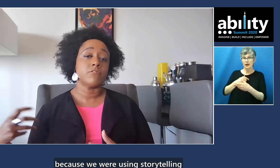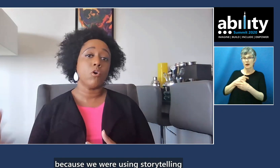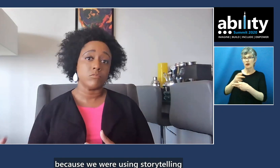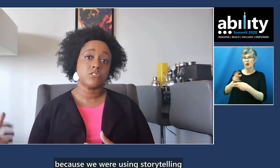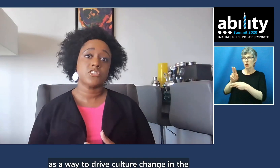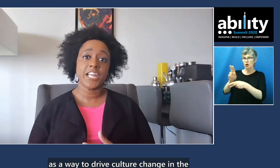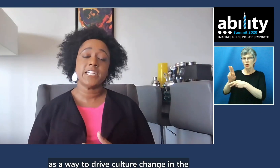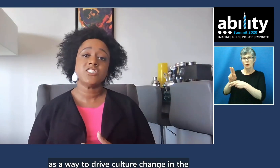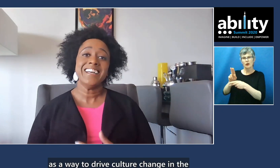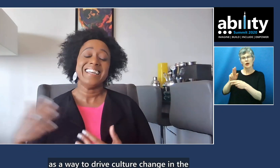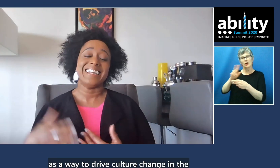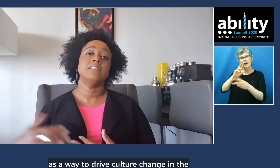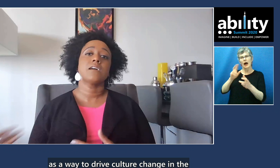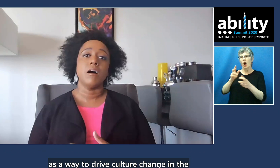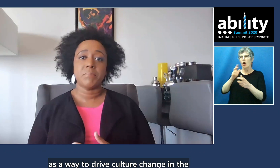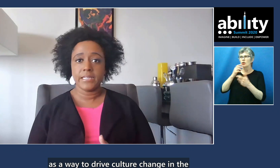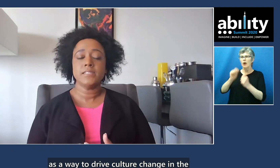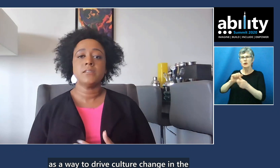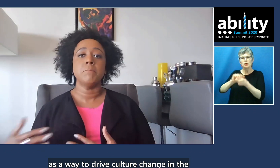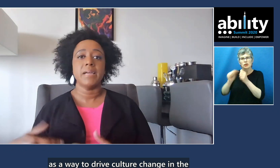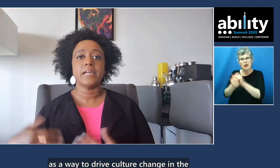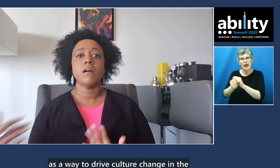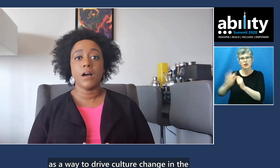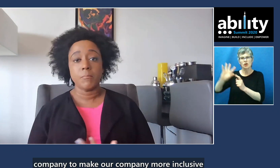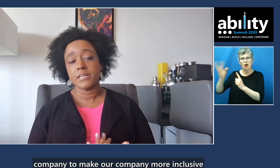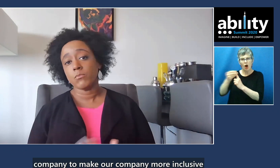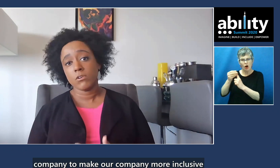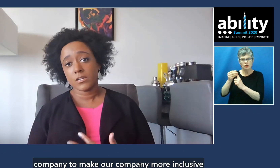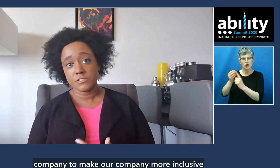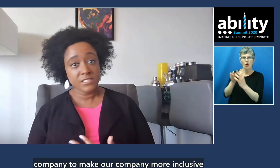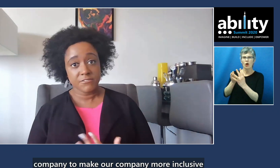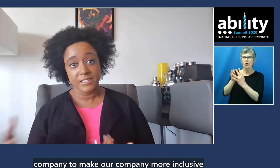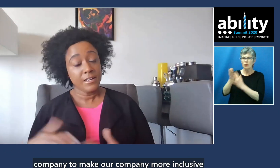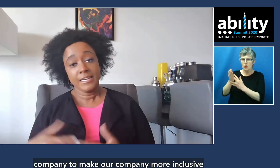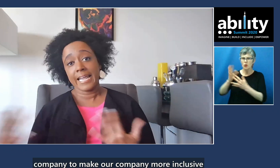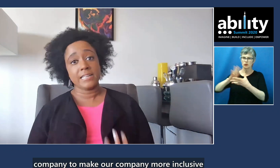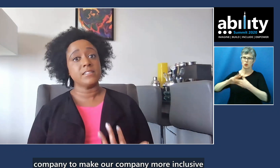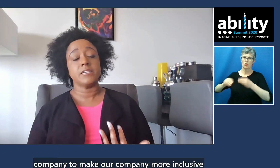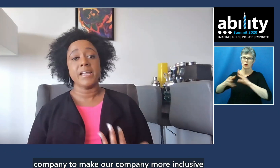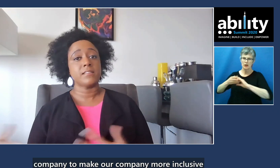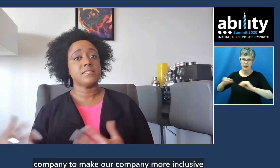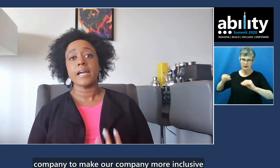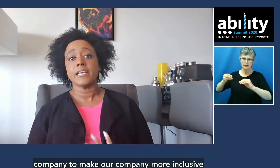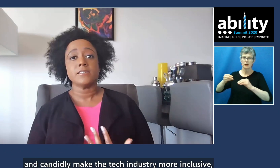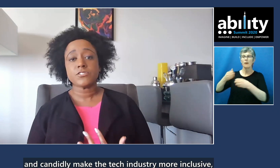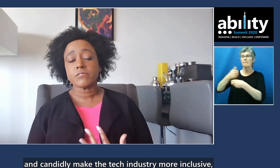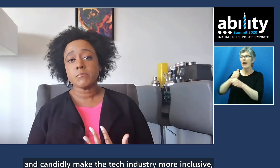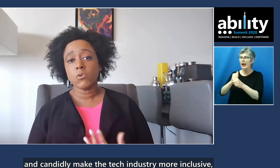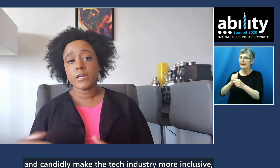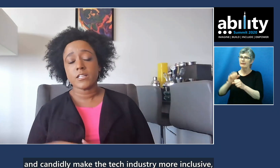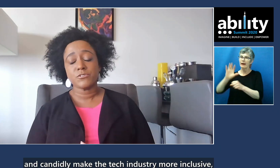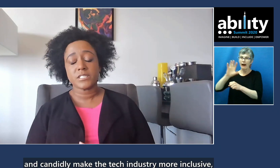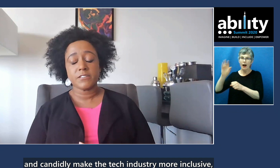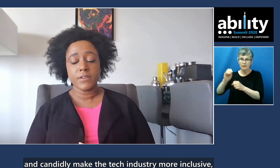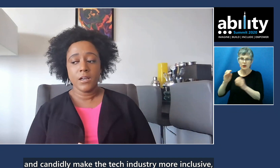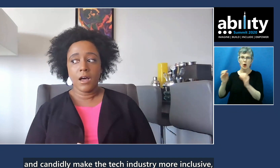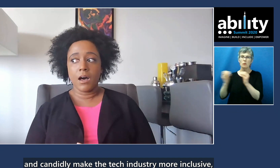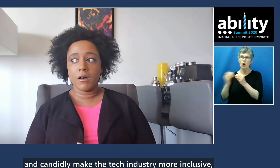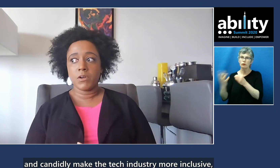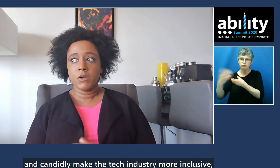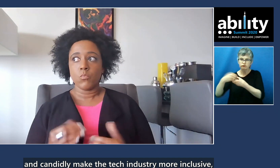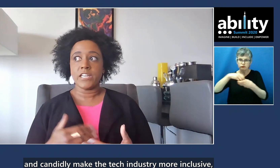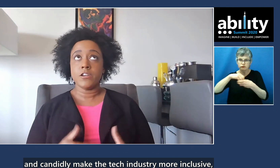to drive culture change in the company, to make our company more inclusive and candidly make the tech industry more